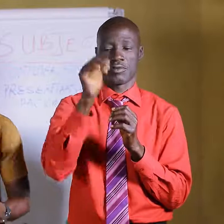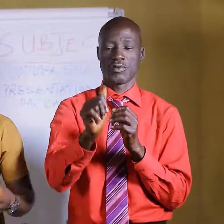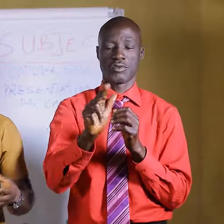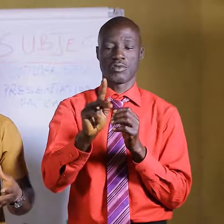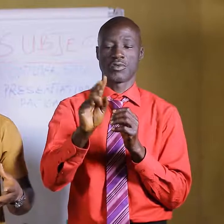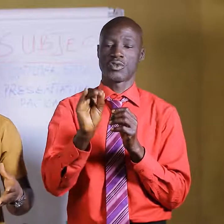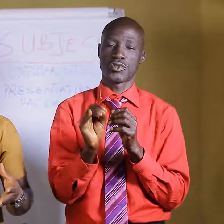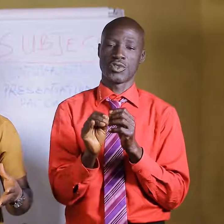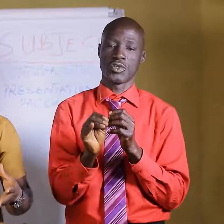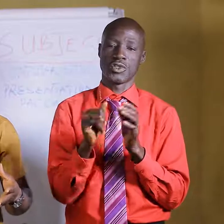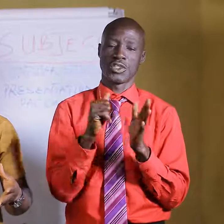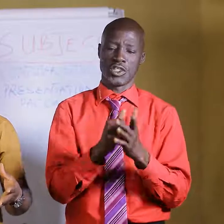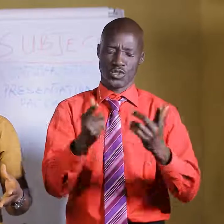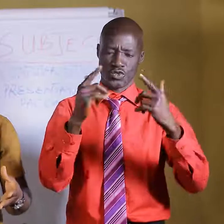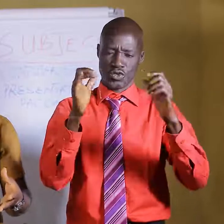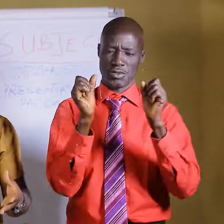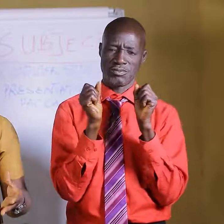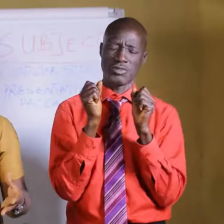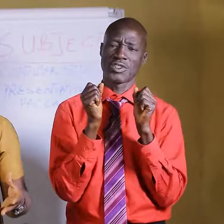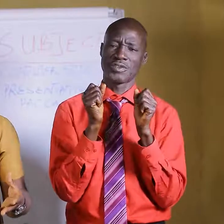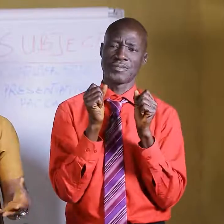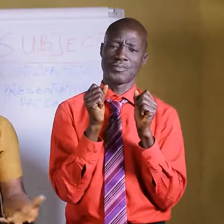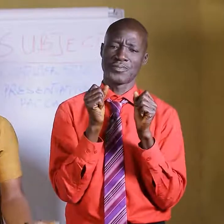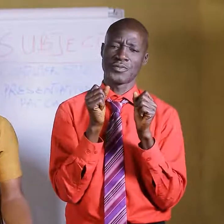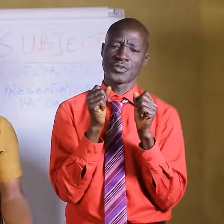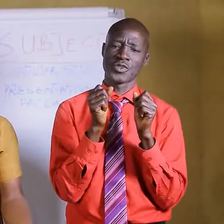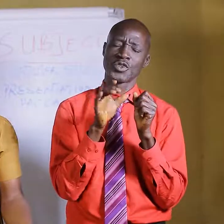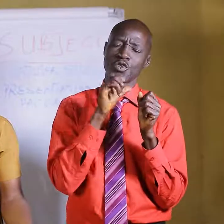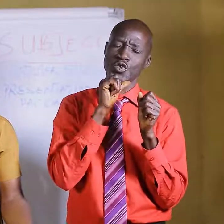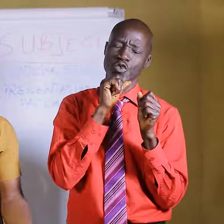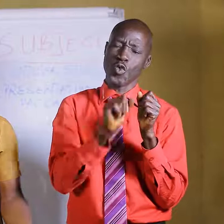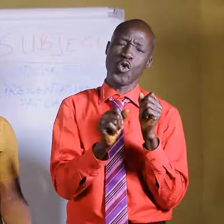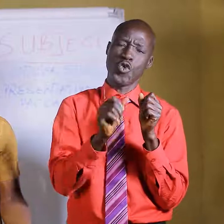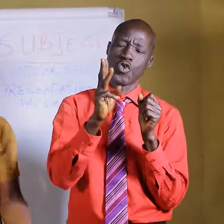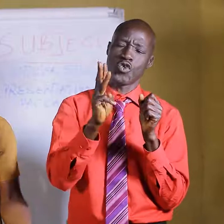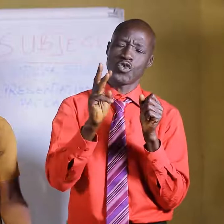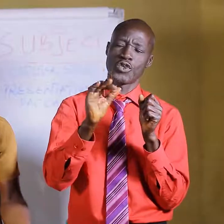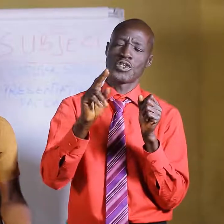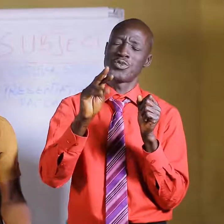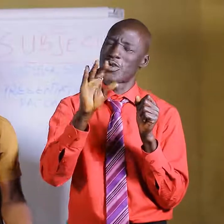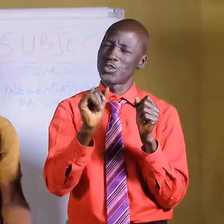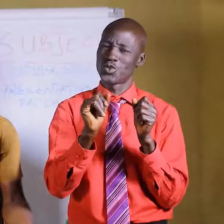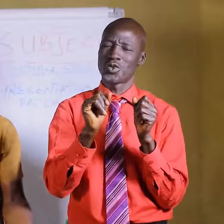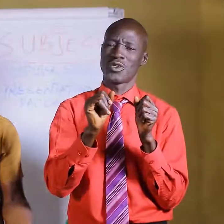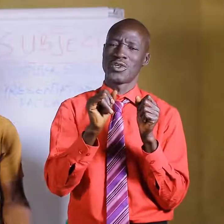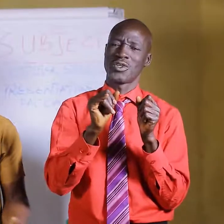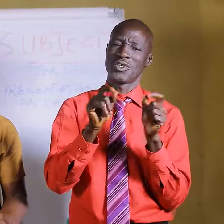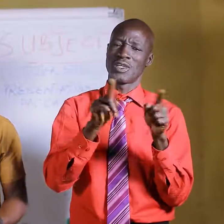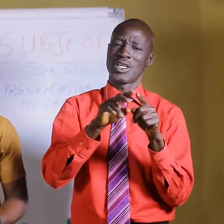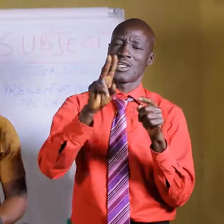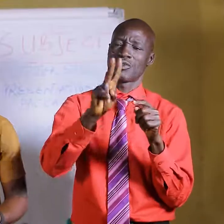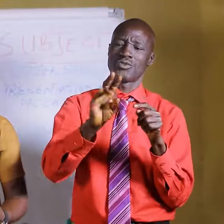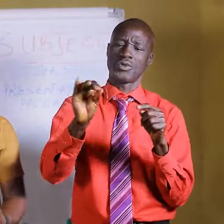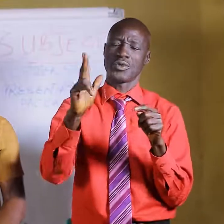Wizard, it mostly comes in the older Microsoft packages. Yes, but